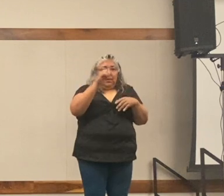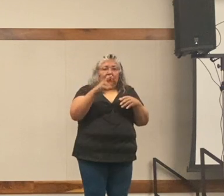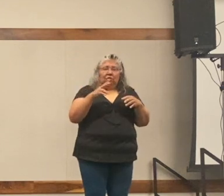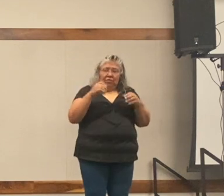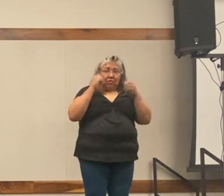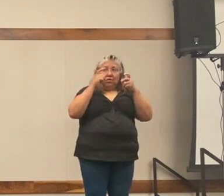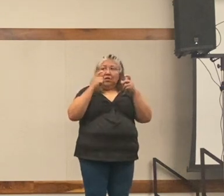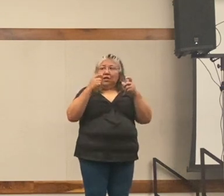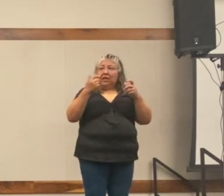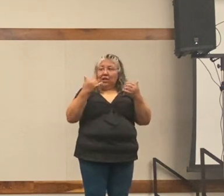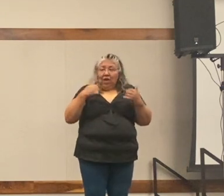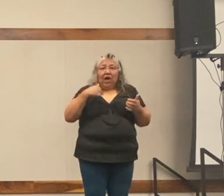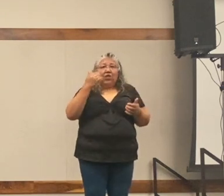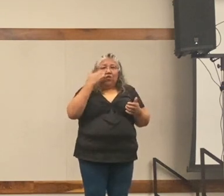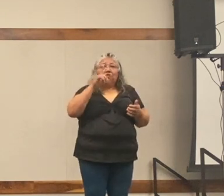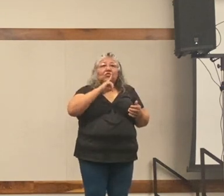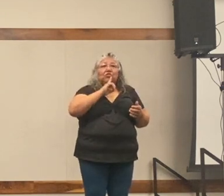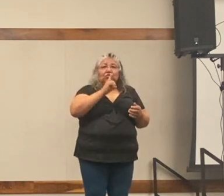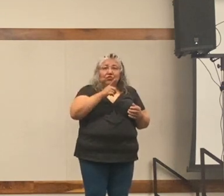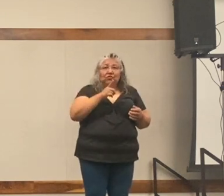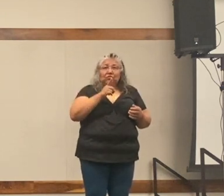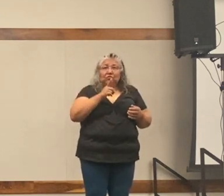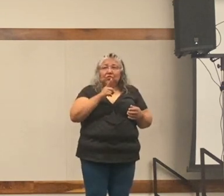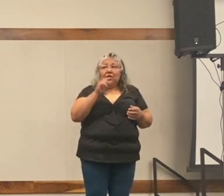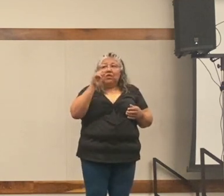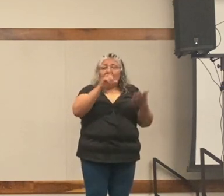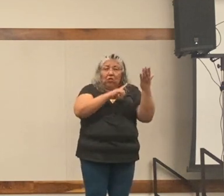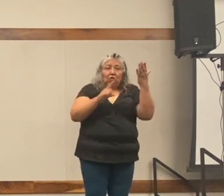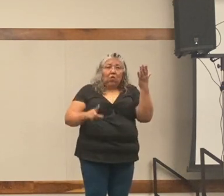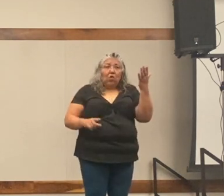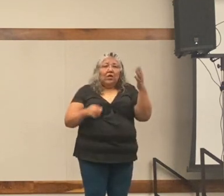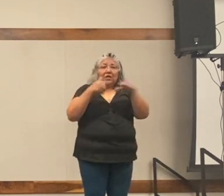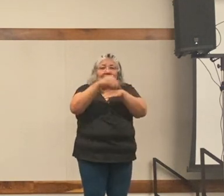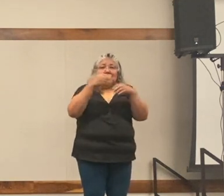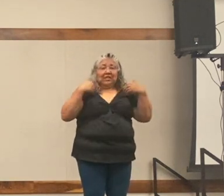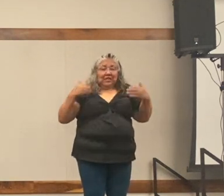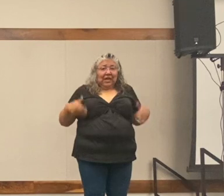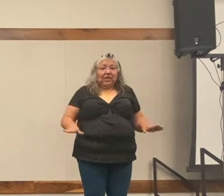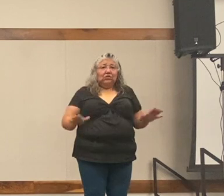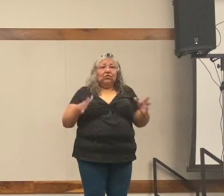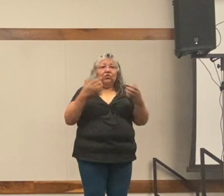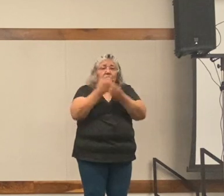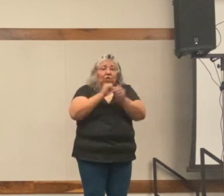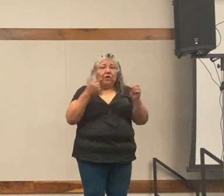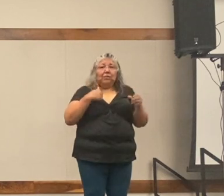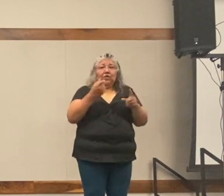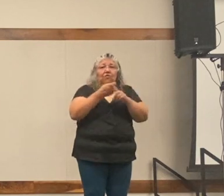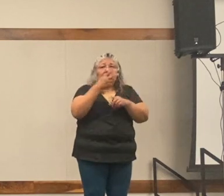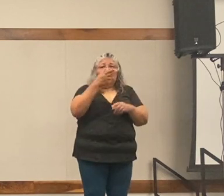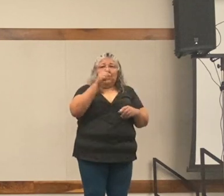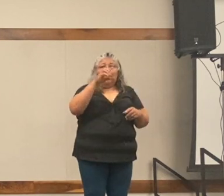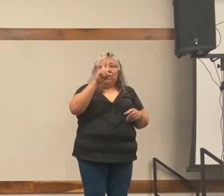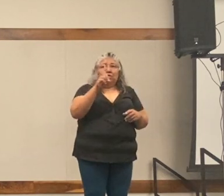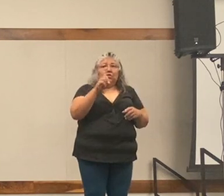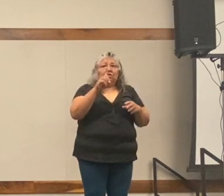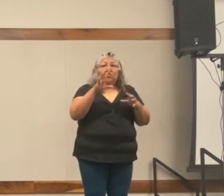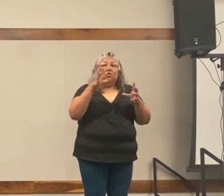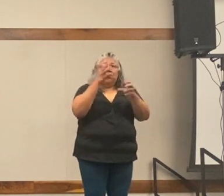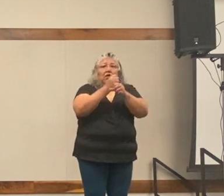said, "Now I know for certain that the Lord has sent his angel and rescued me from Herod's grasp and